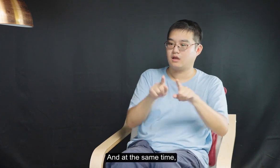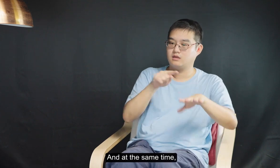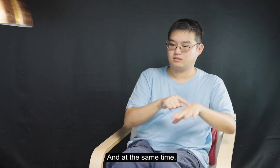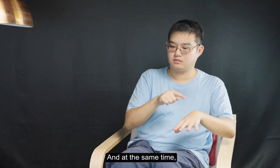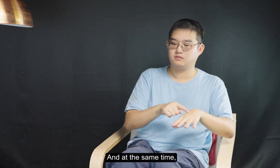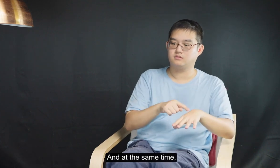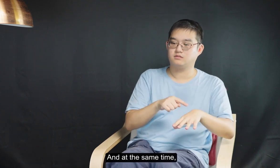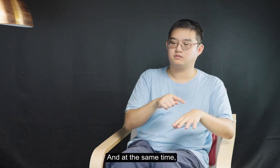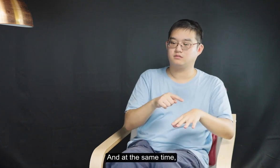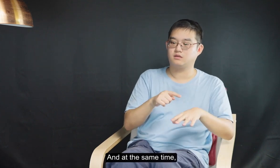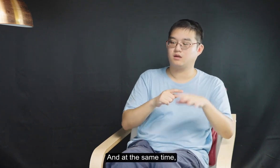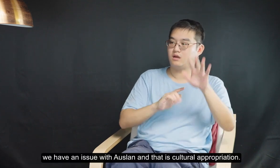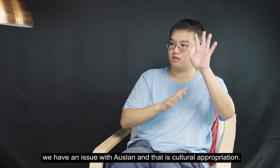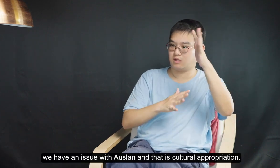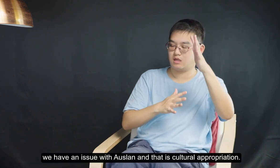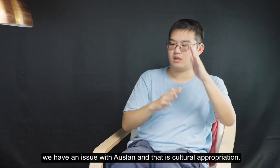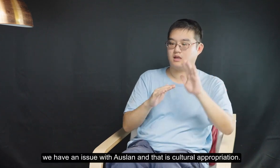the same time, we have an issue with